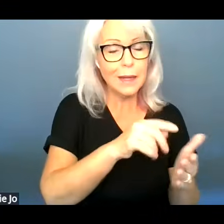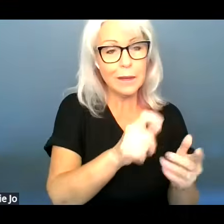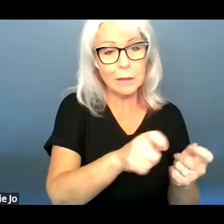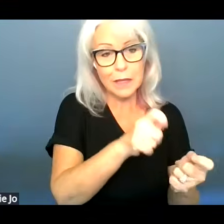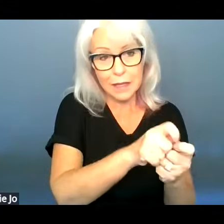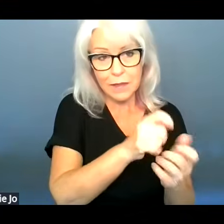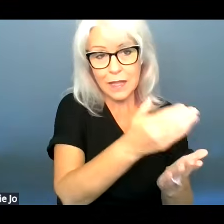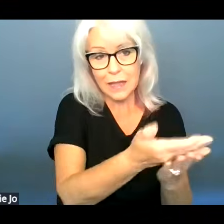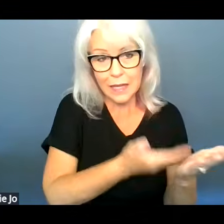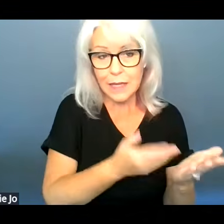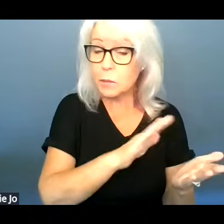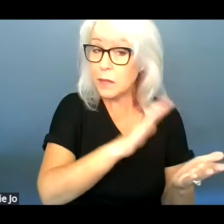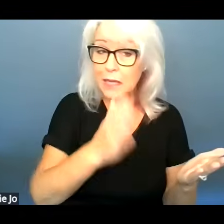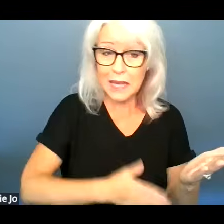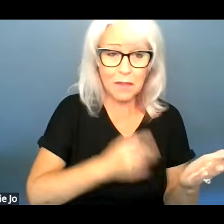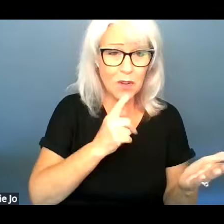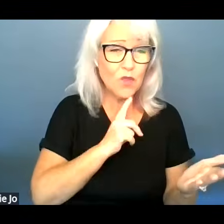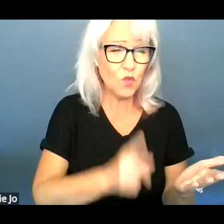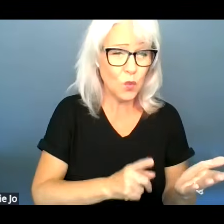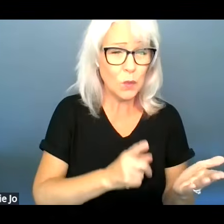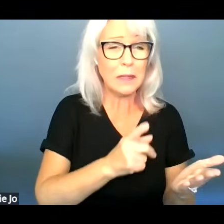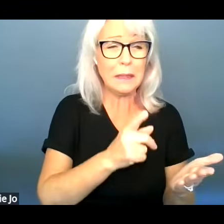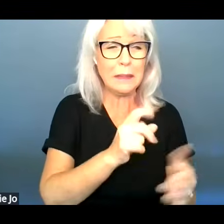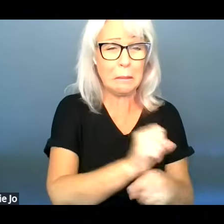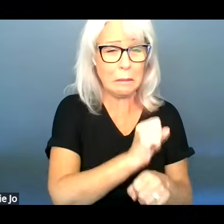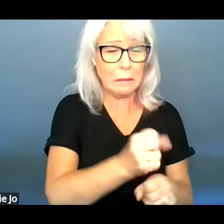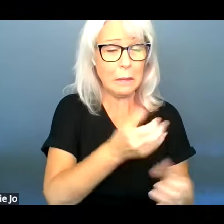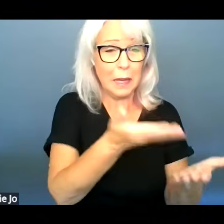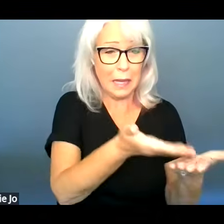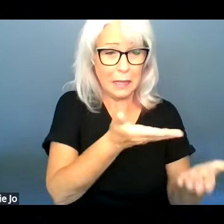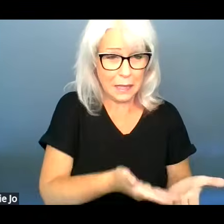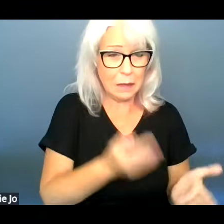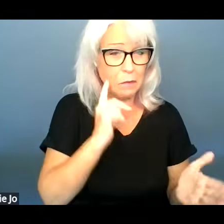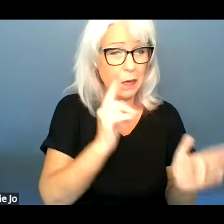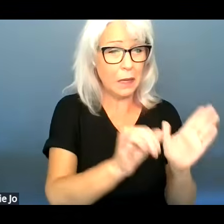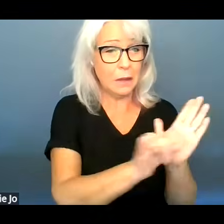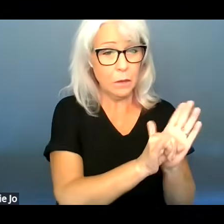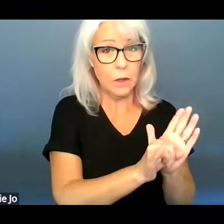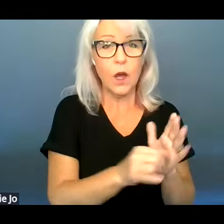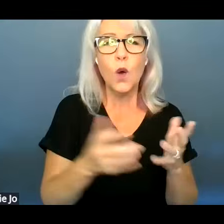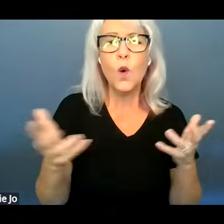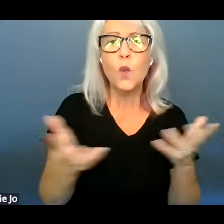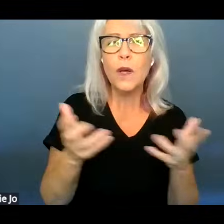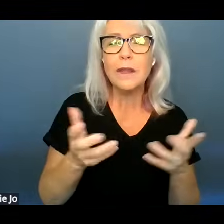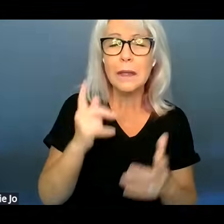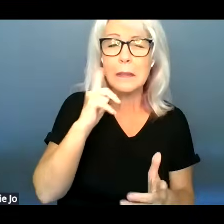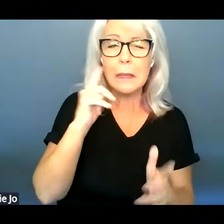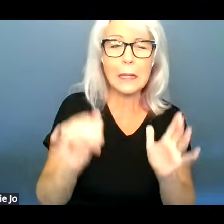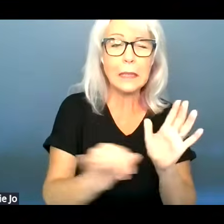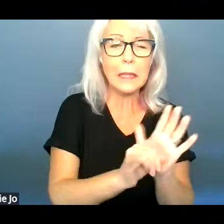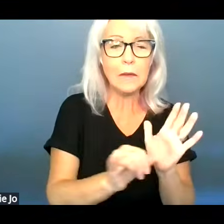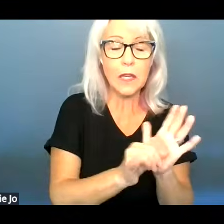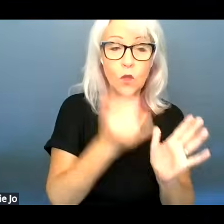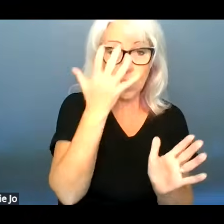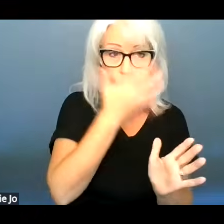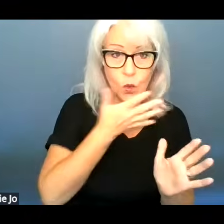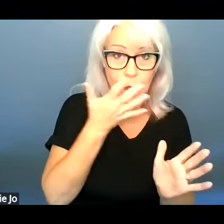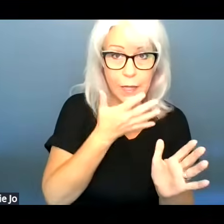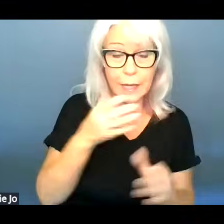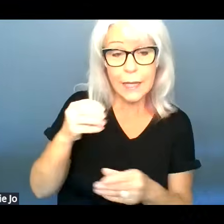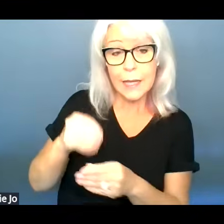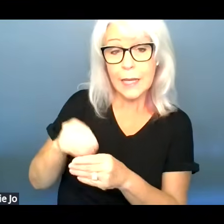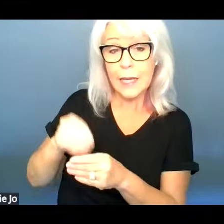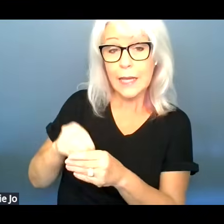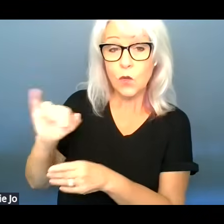identifies. So what does identification look like? The board showed us in June. You, ladies and